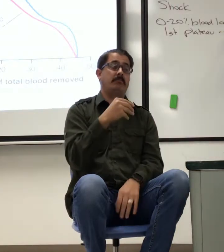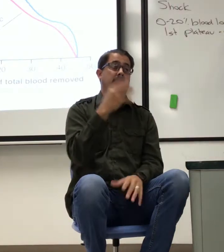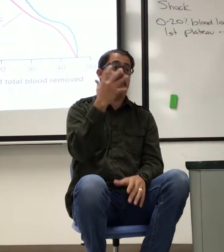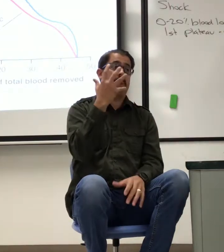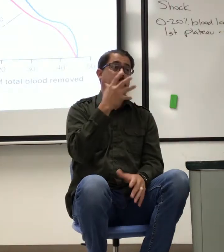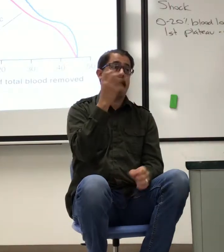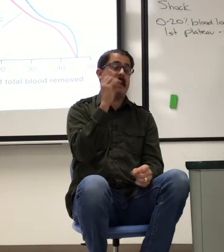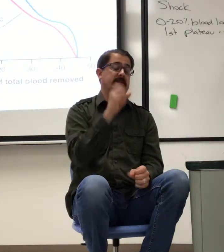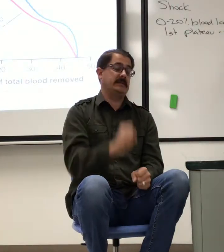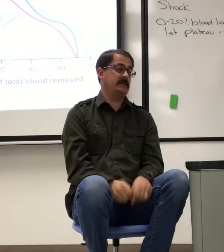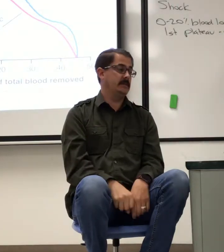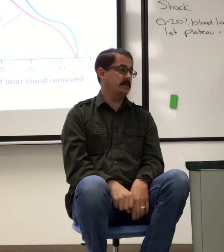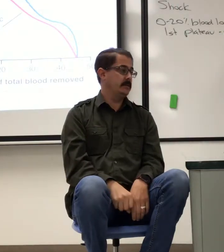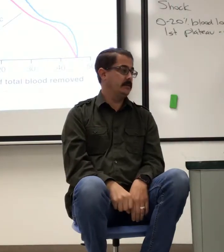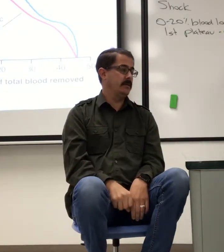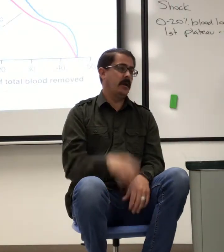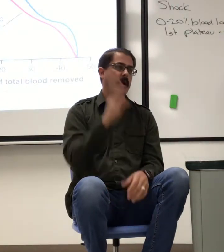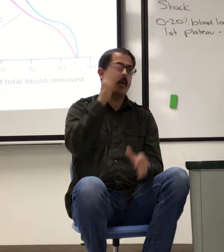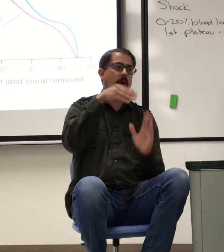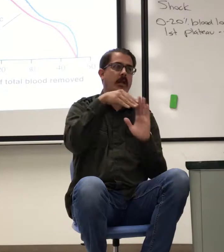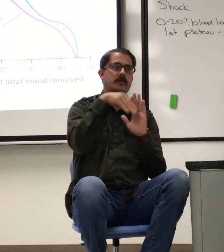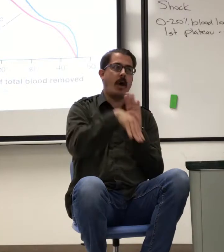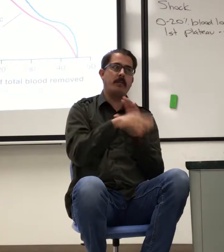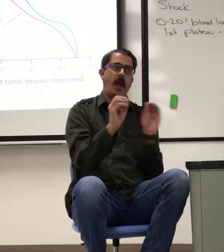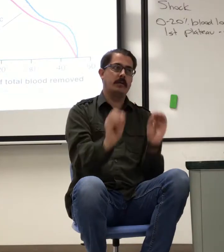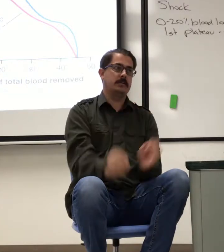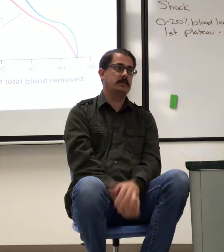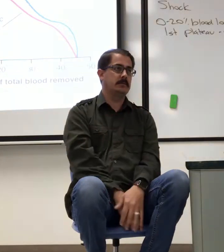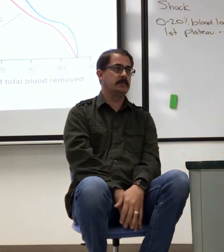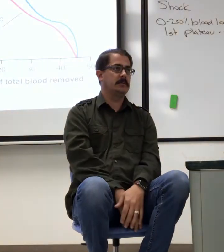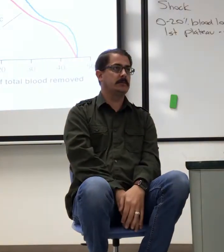No drop in